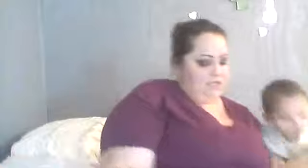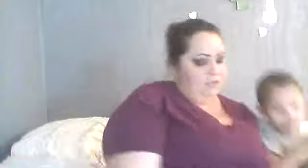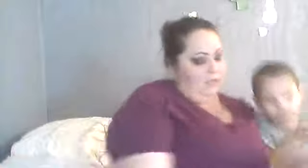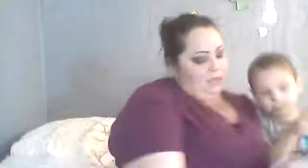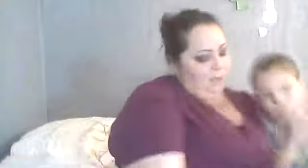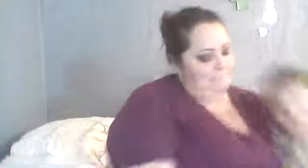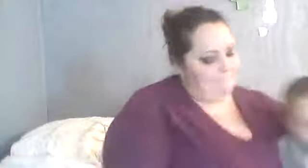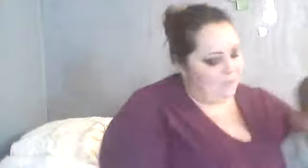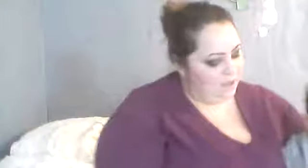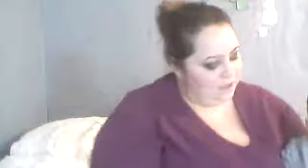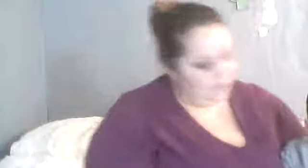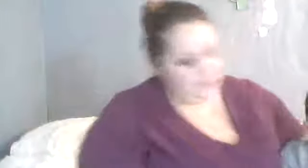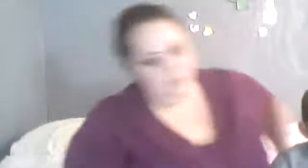mommy?